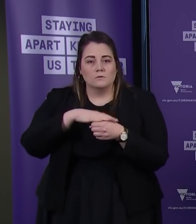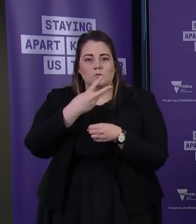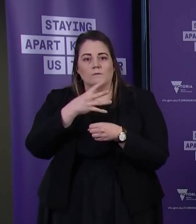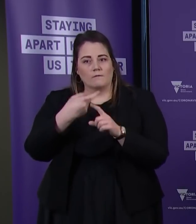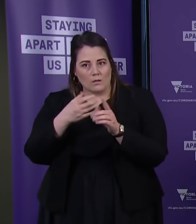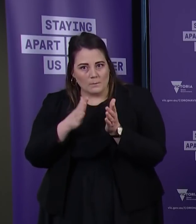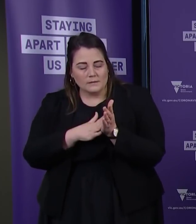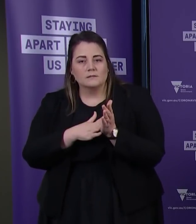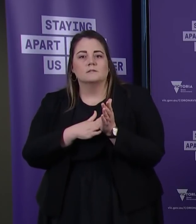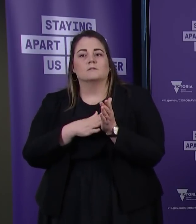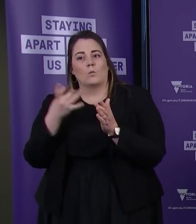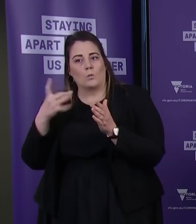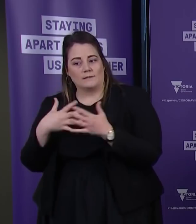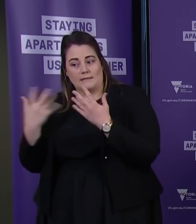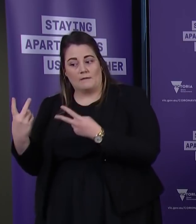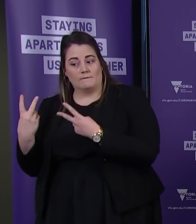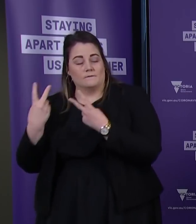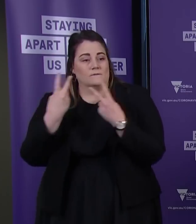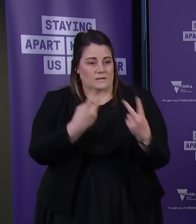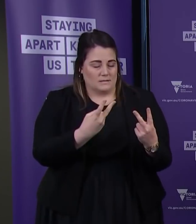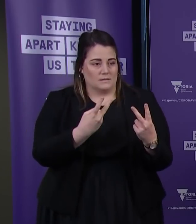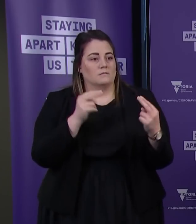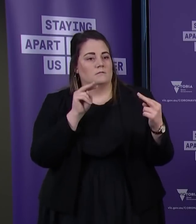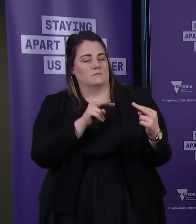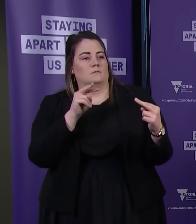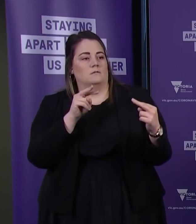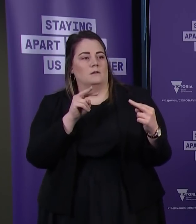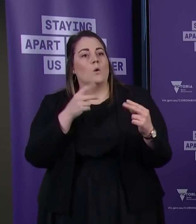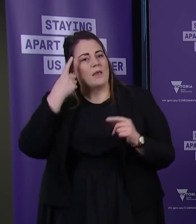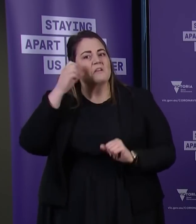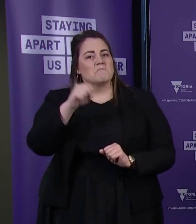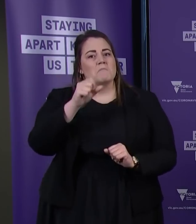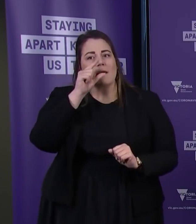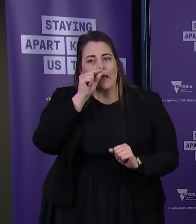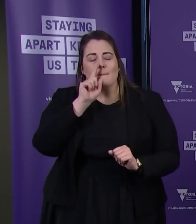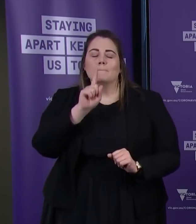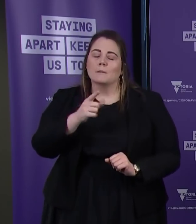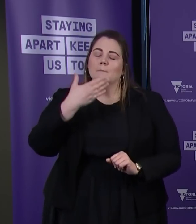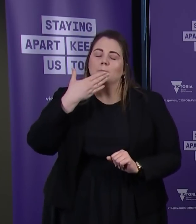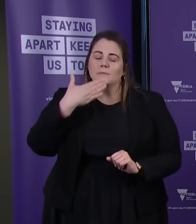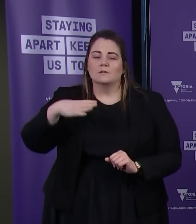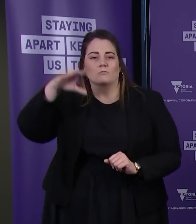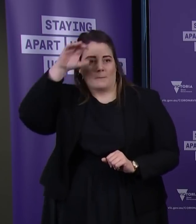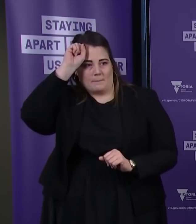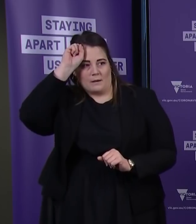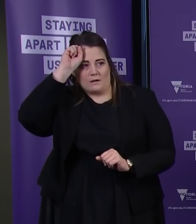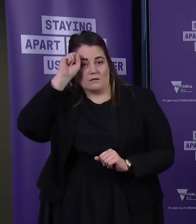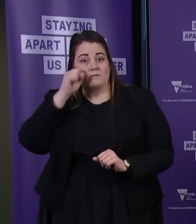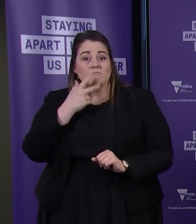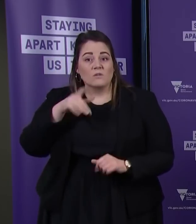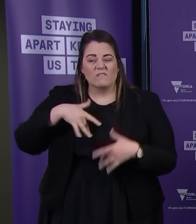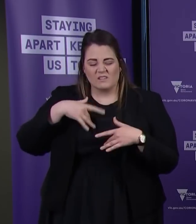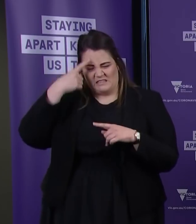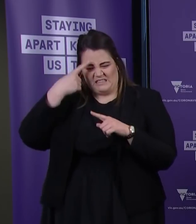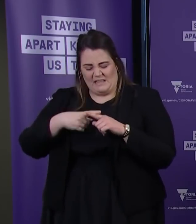be saying that it's allowed and it's a reasonable thing to do. So yes, but again, I would always say if you're unwell, get